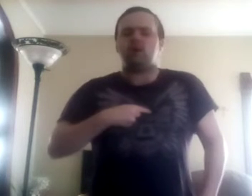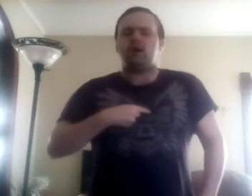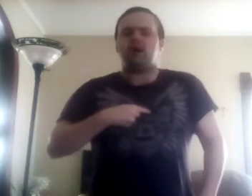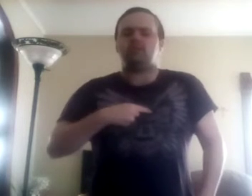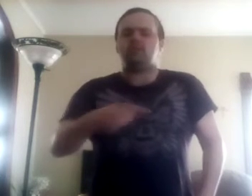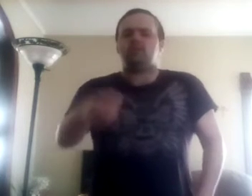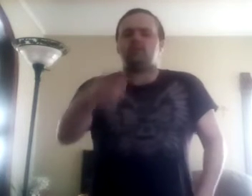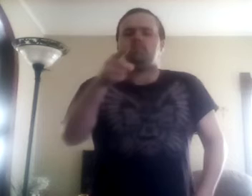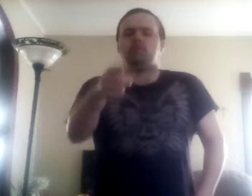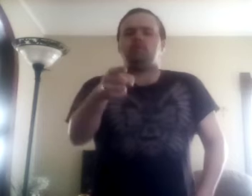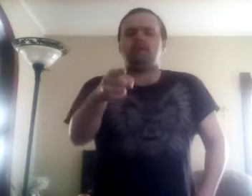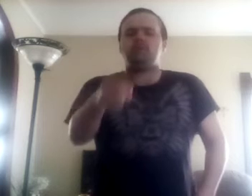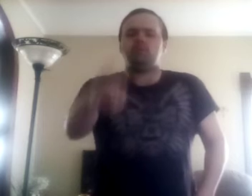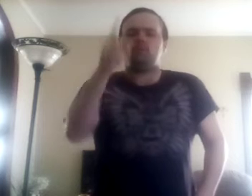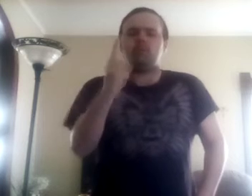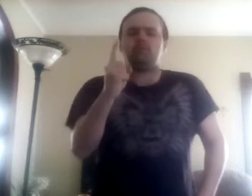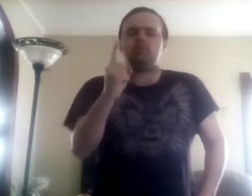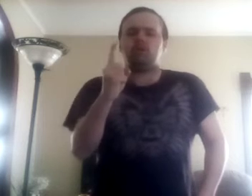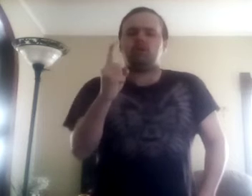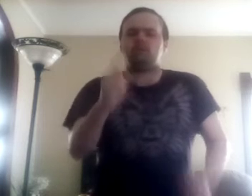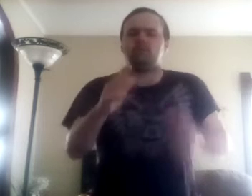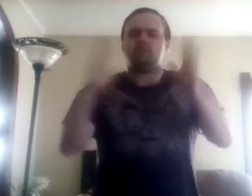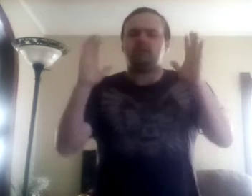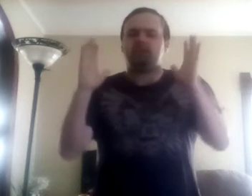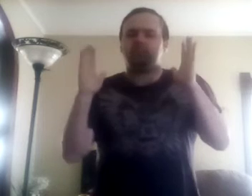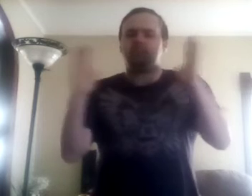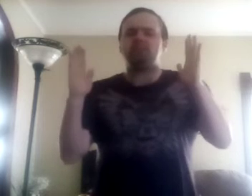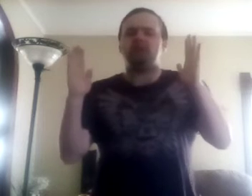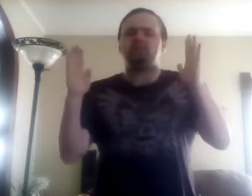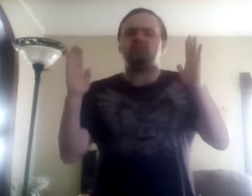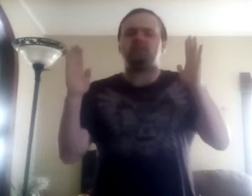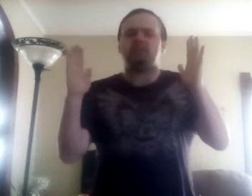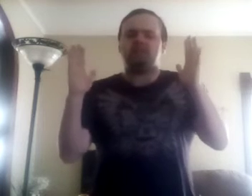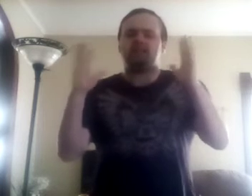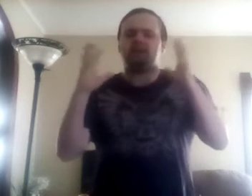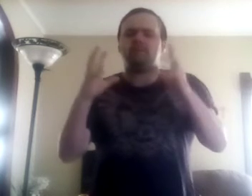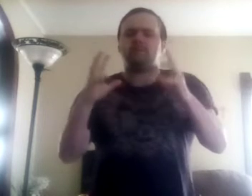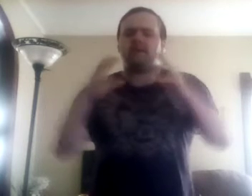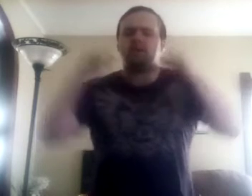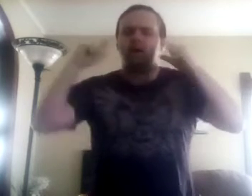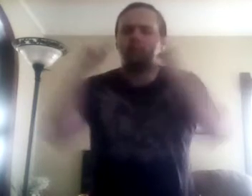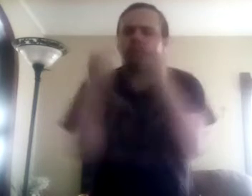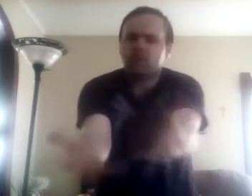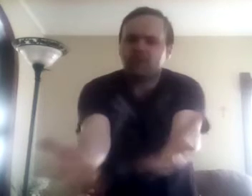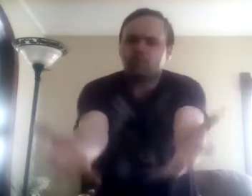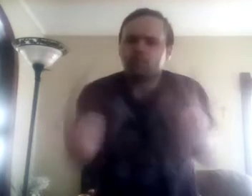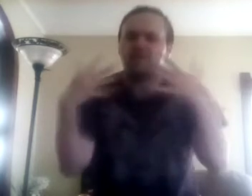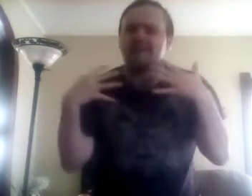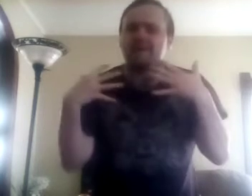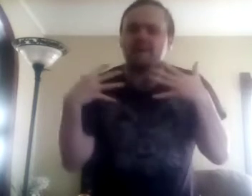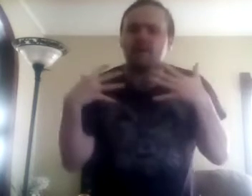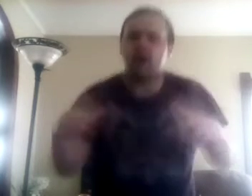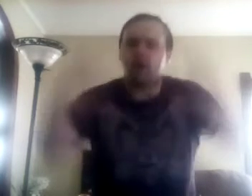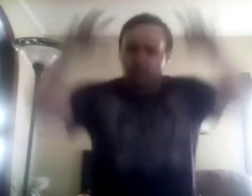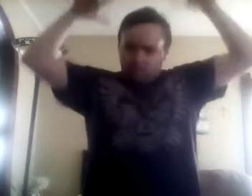heart. You believe the world. In Christmas, He comes and say, believe me, of the